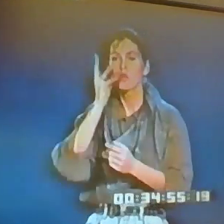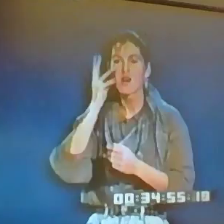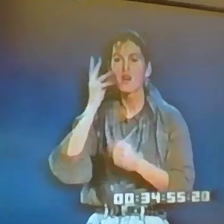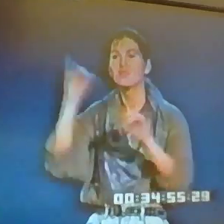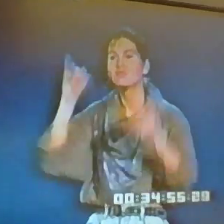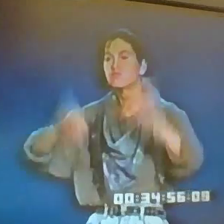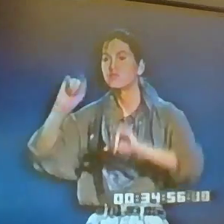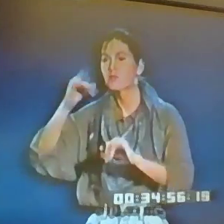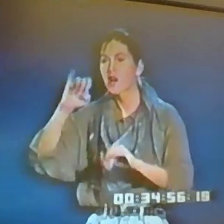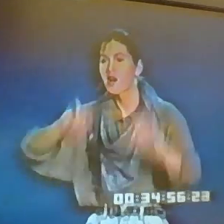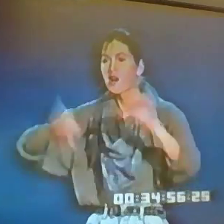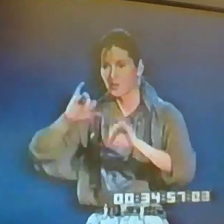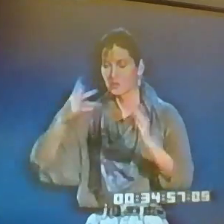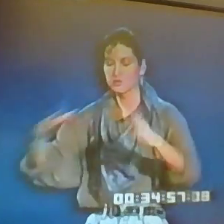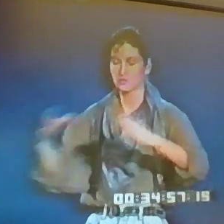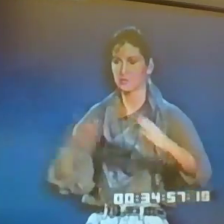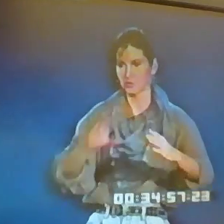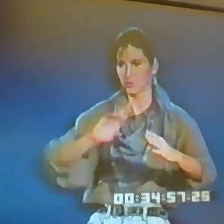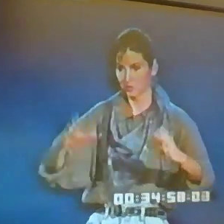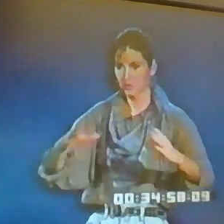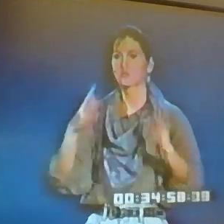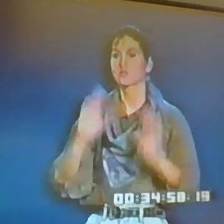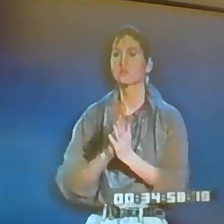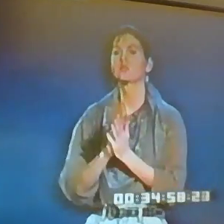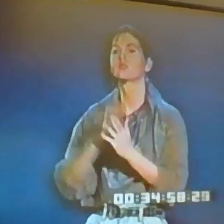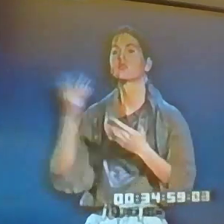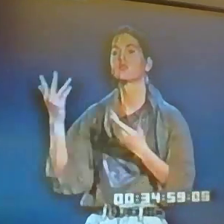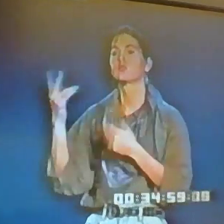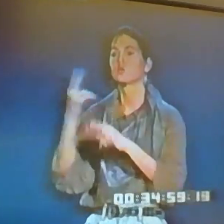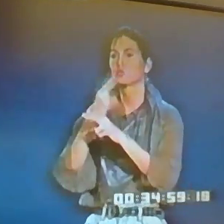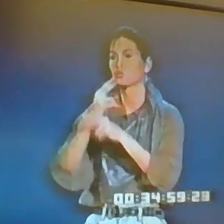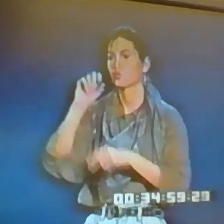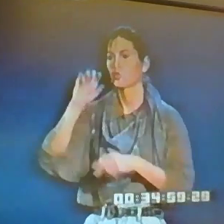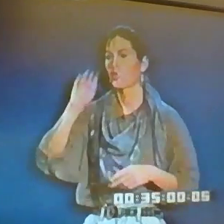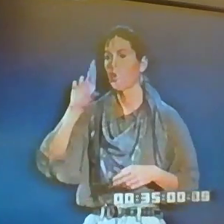Once the fish is deboned completely, put it back in the oven to keep it warm.